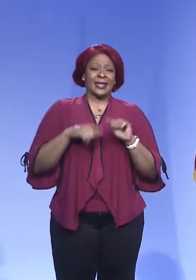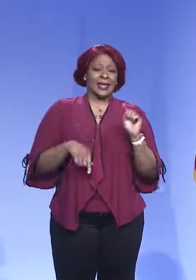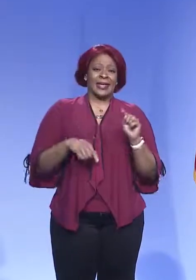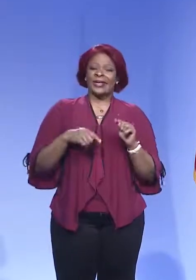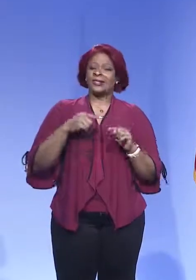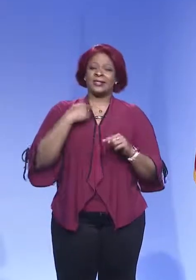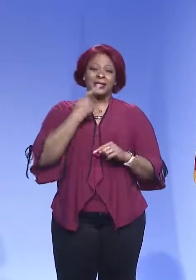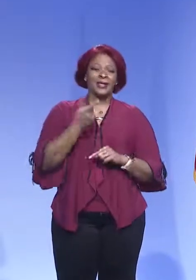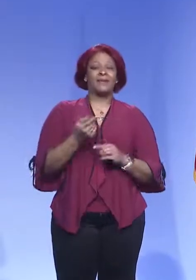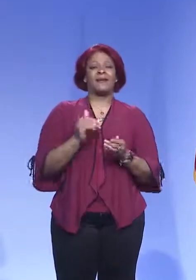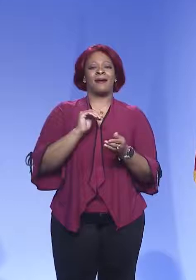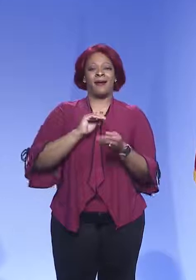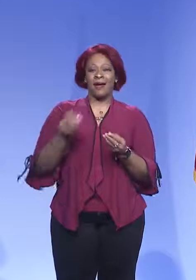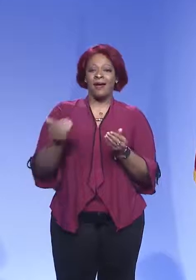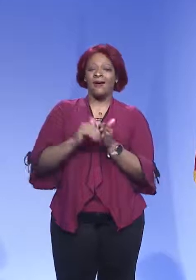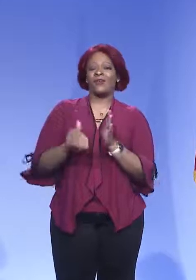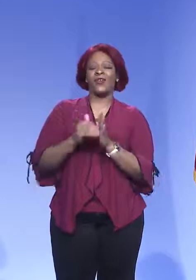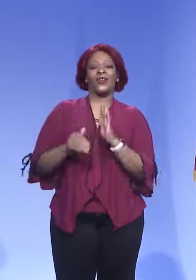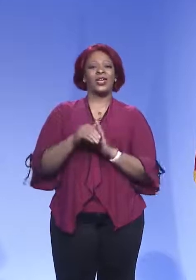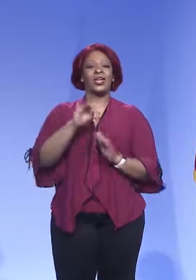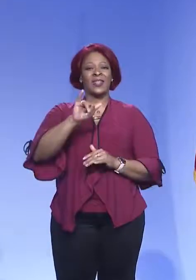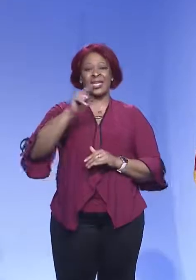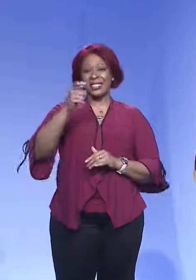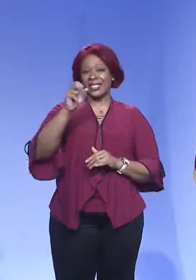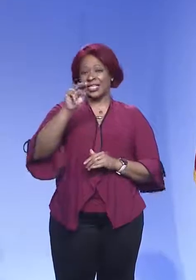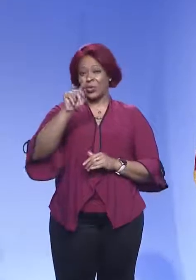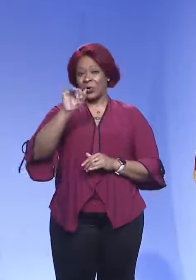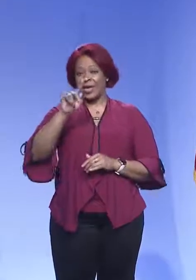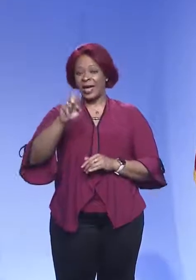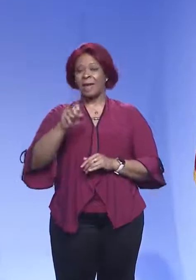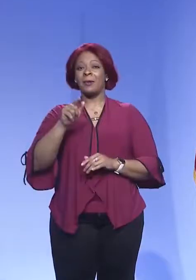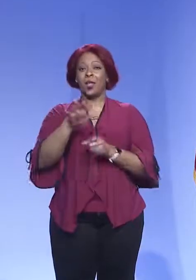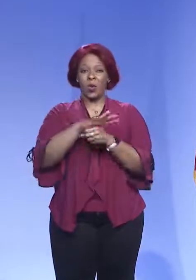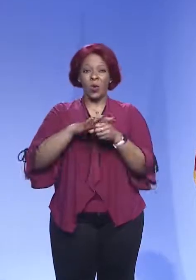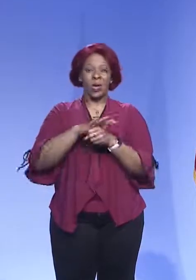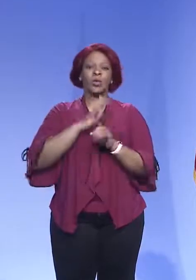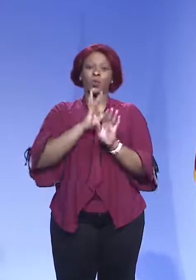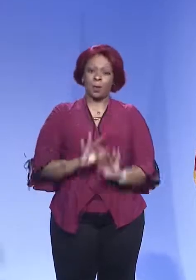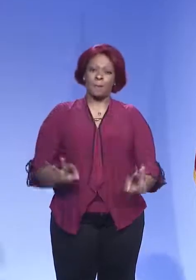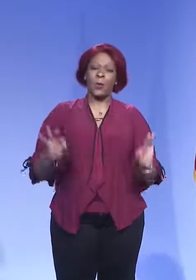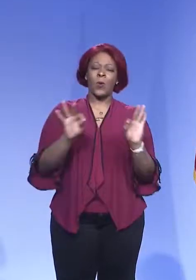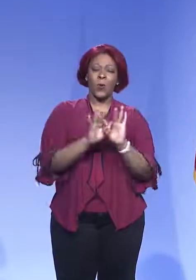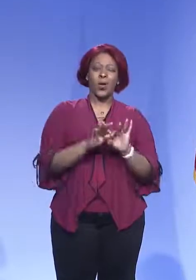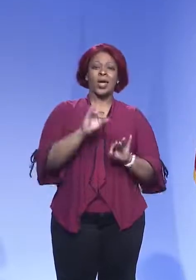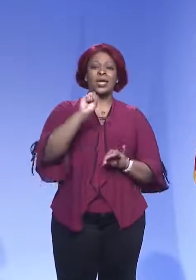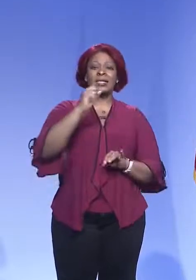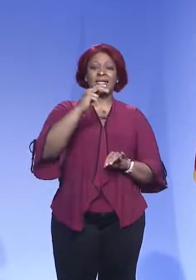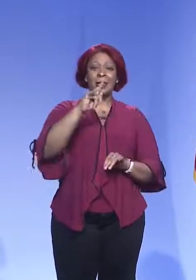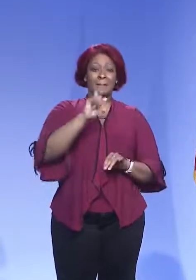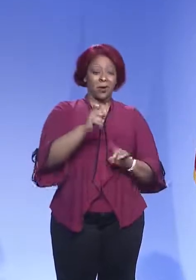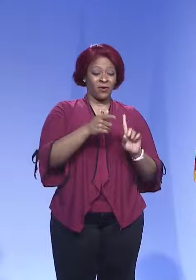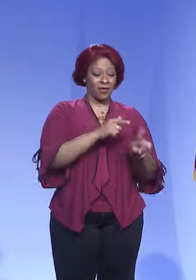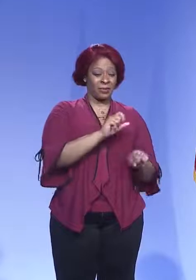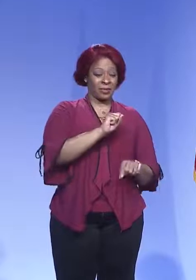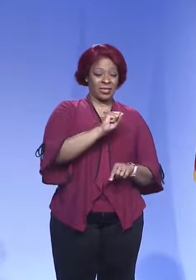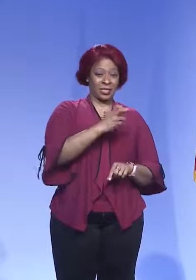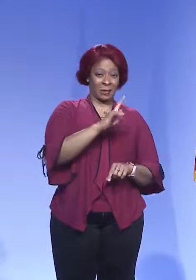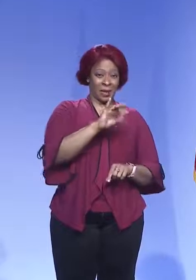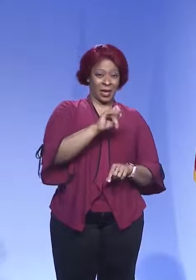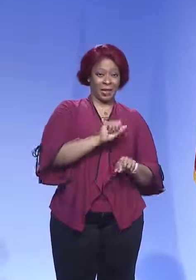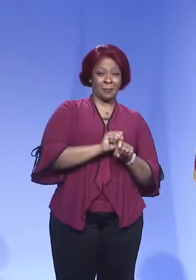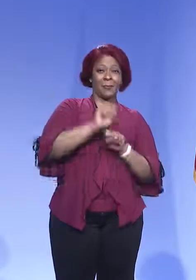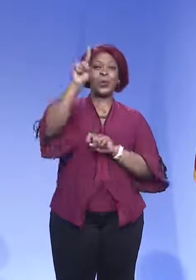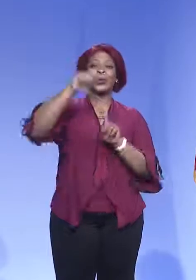enough the importance of being able to do the genotyping locally. If we send a specimen from Shelby County to the Centers for